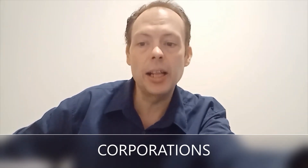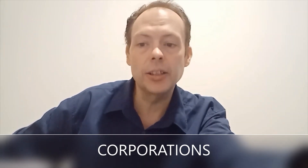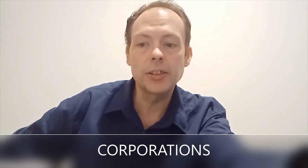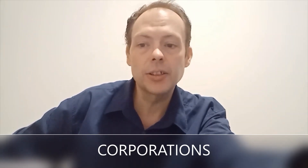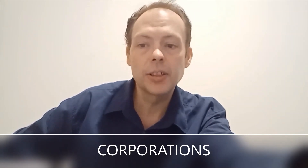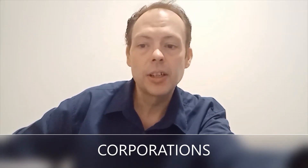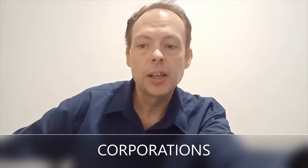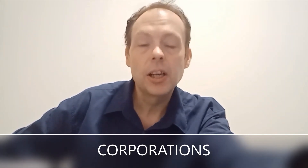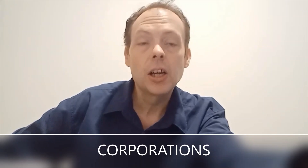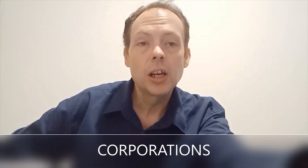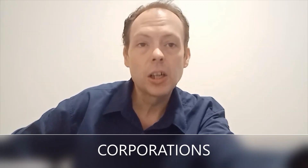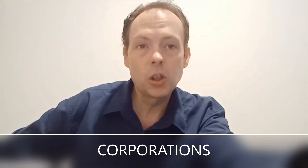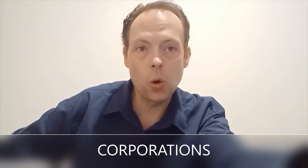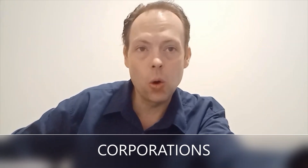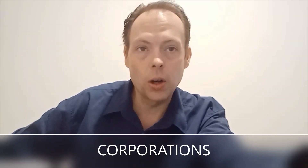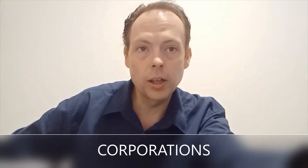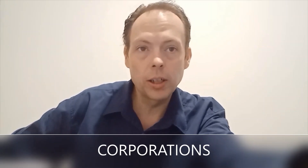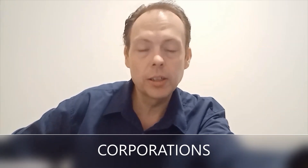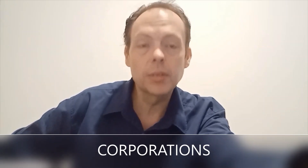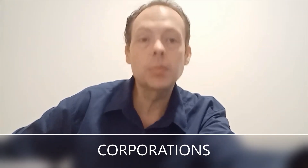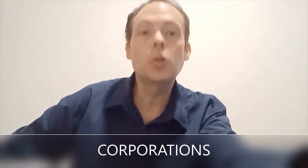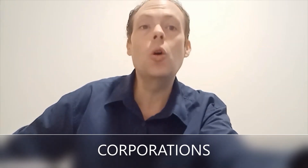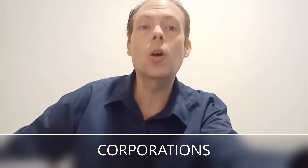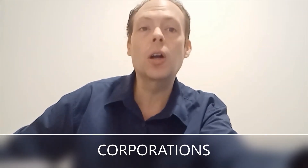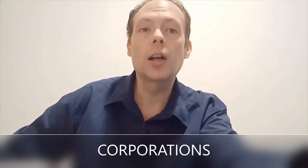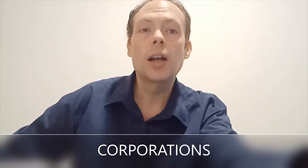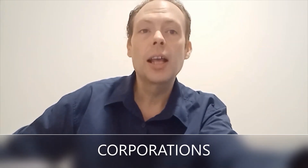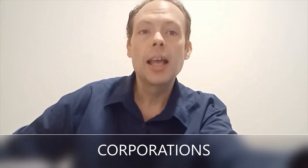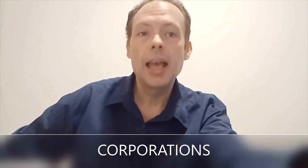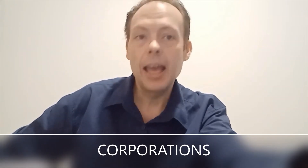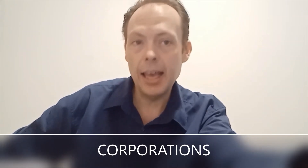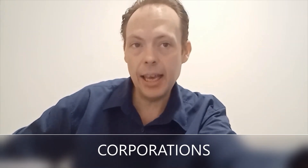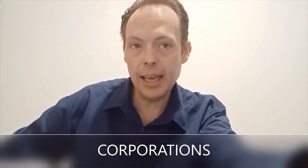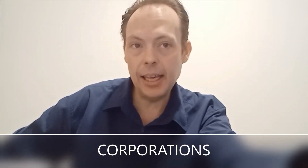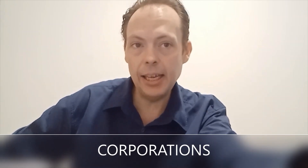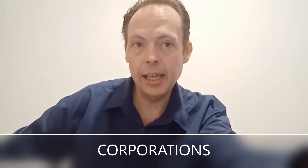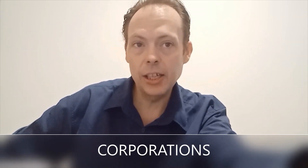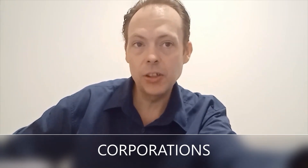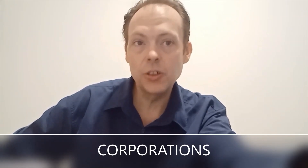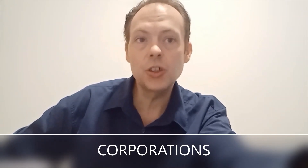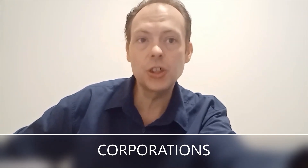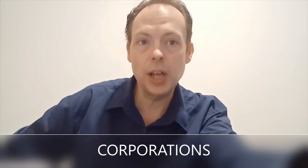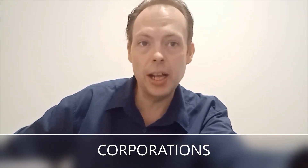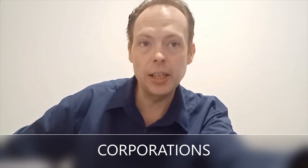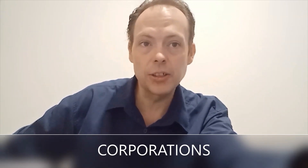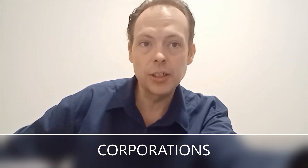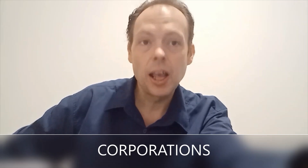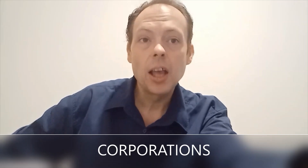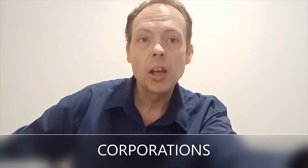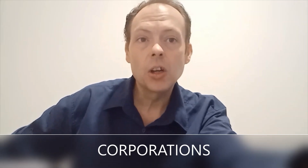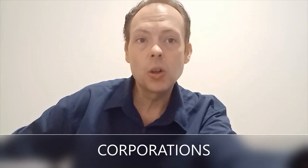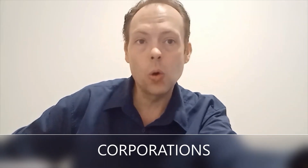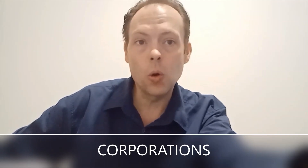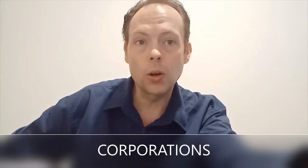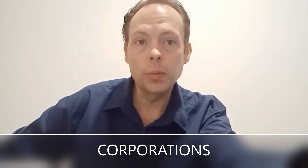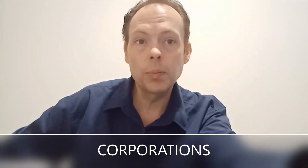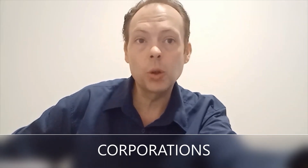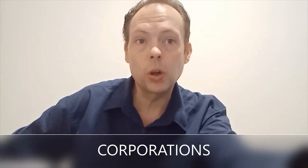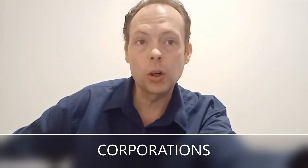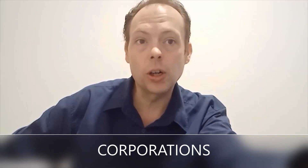Shuns. Cor. Poor. A. Shuns. Cor. Per.